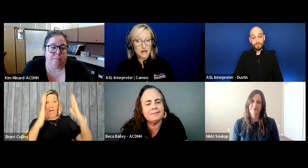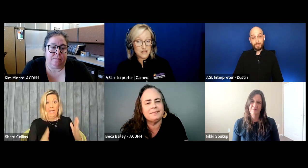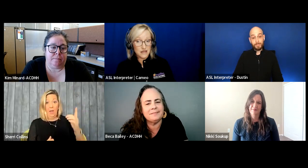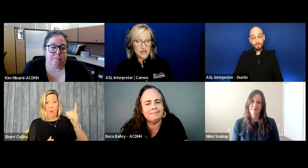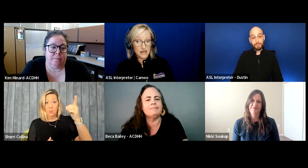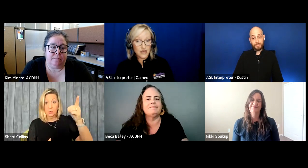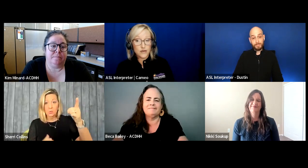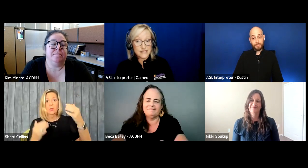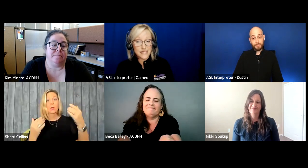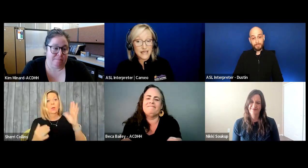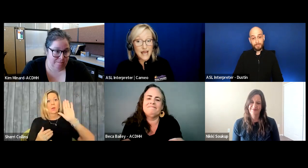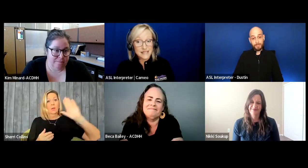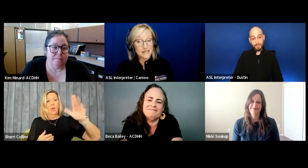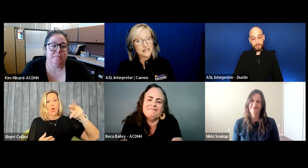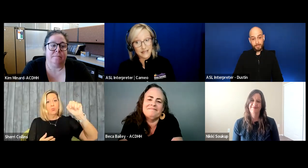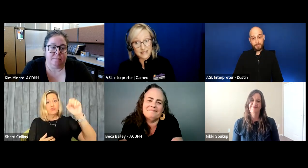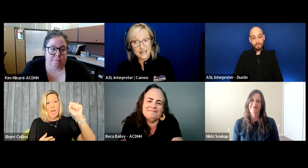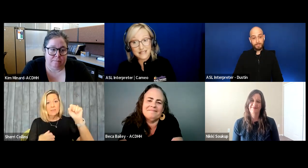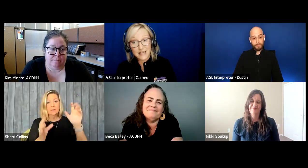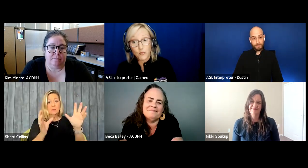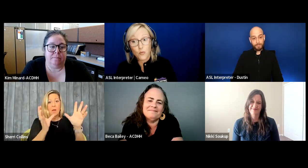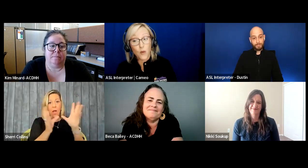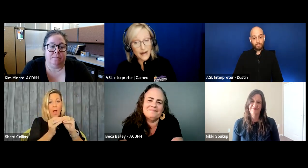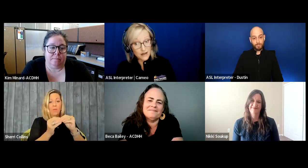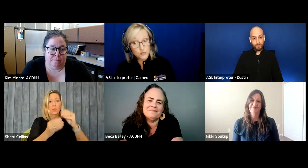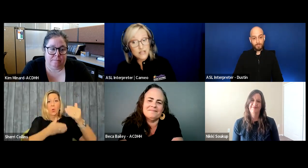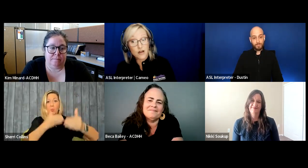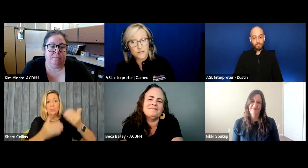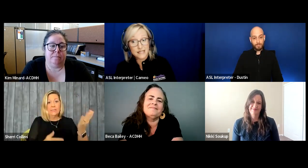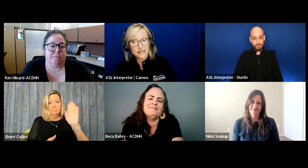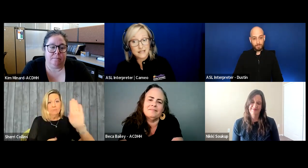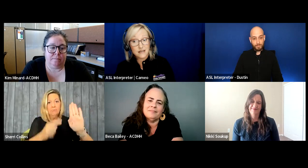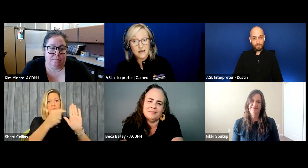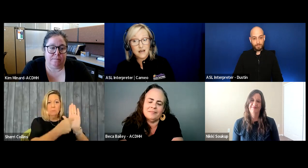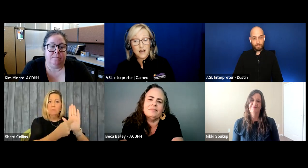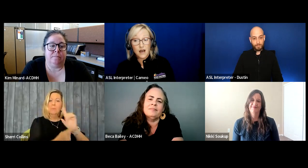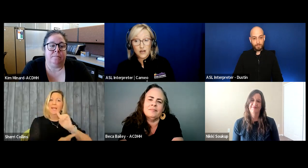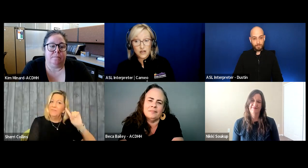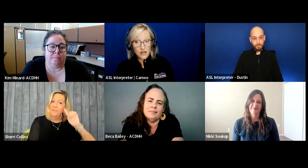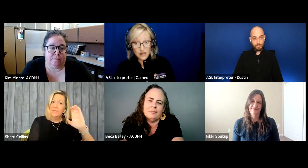mentioned the increase in access, like to things like White House press conferences.